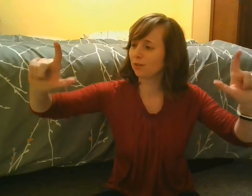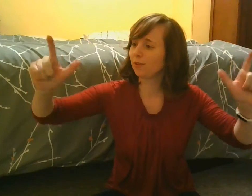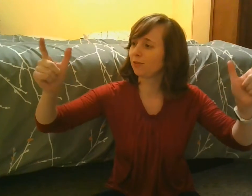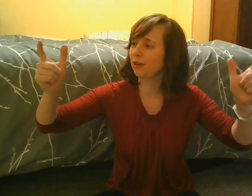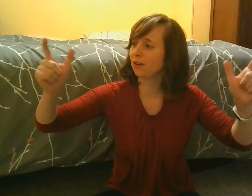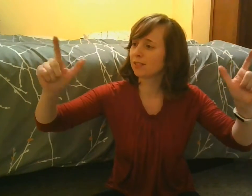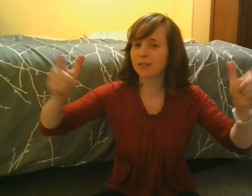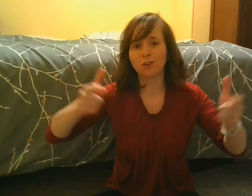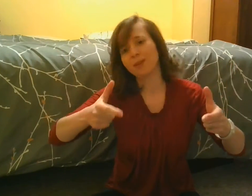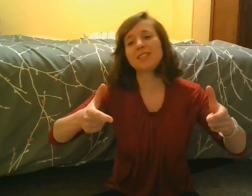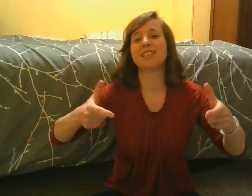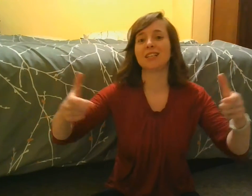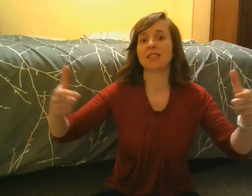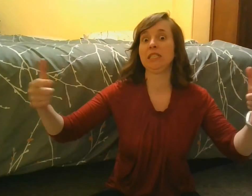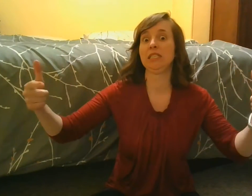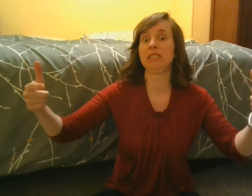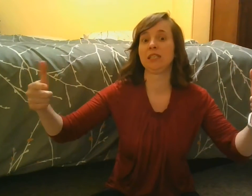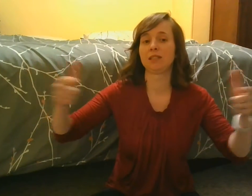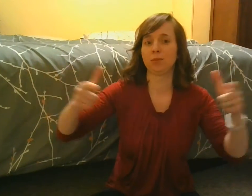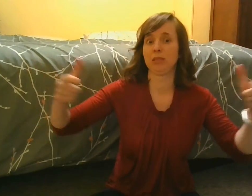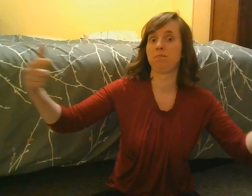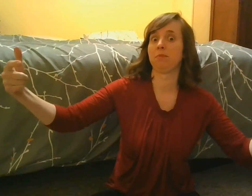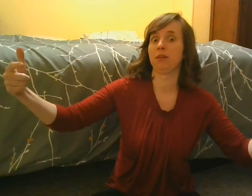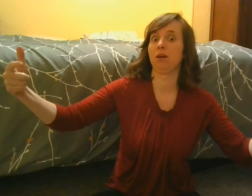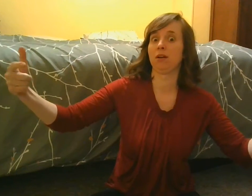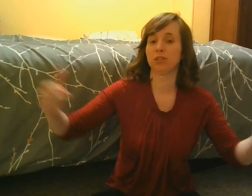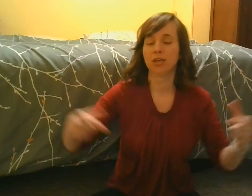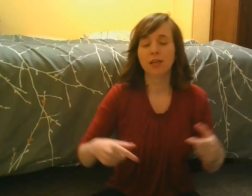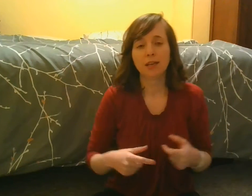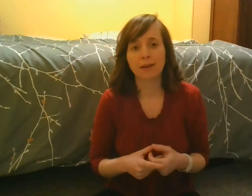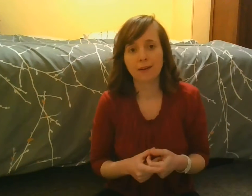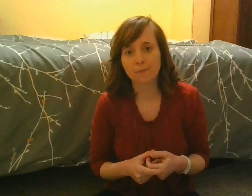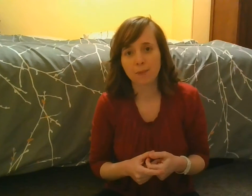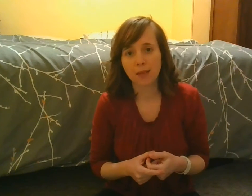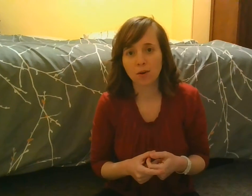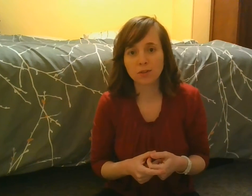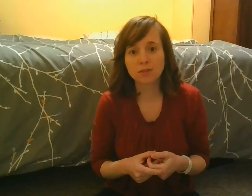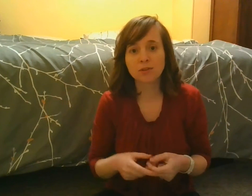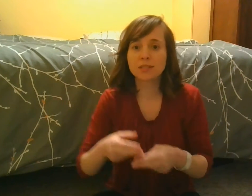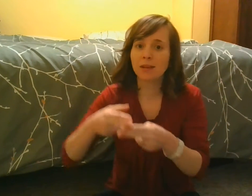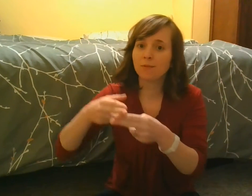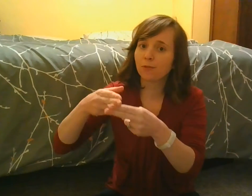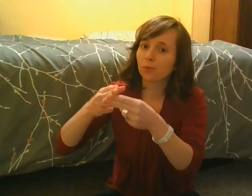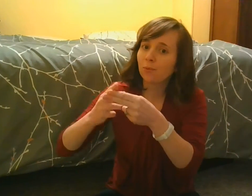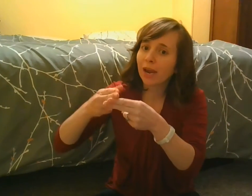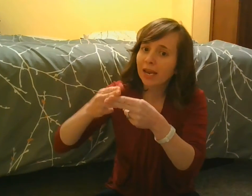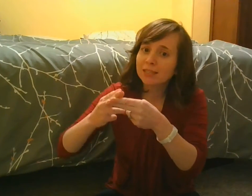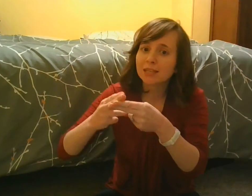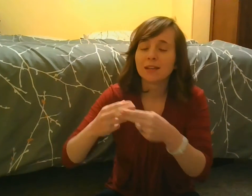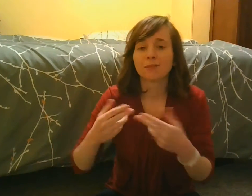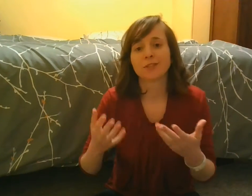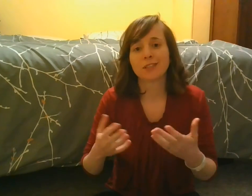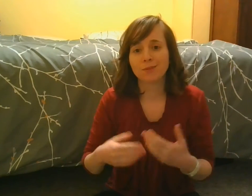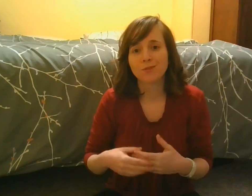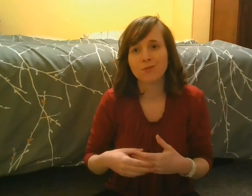your fingers a little bit to kind of, it's really large. And also same for weight, for someone who may